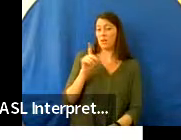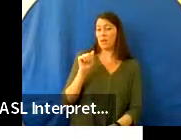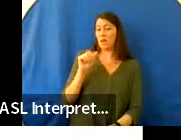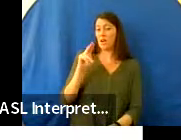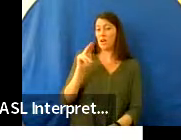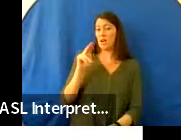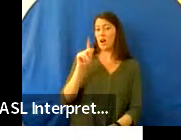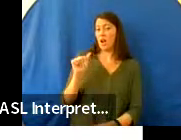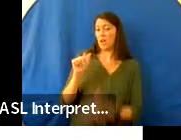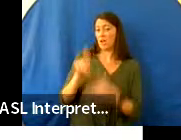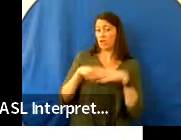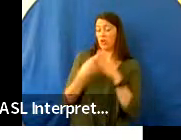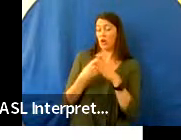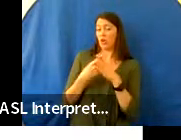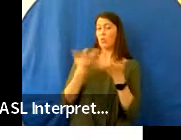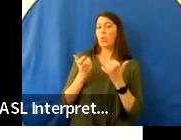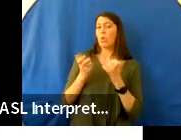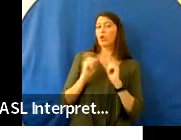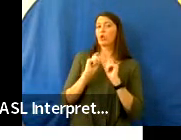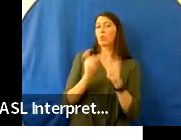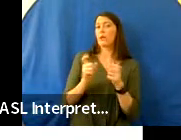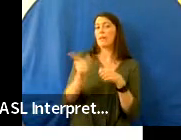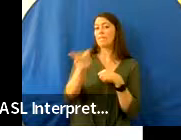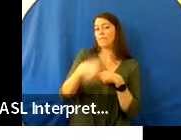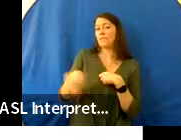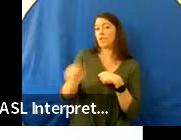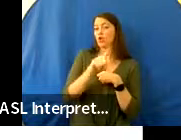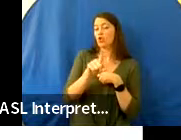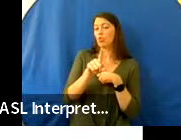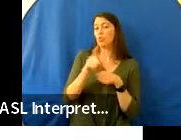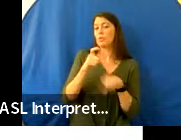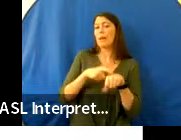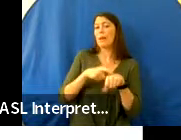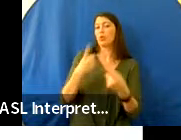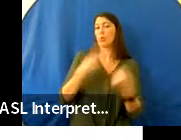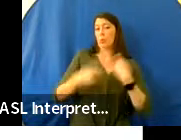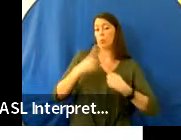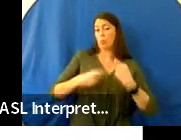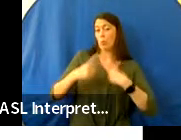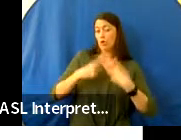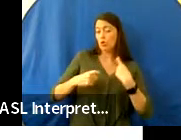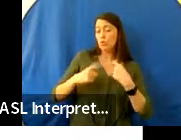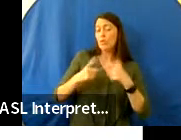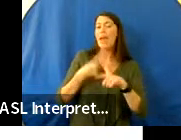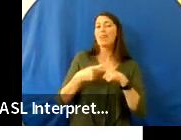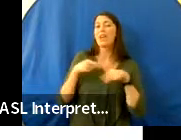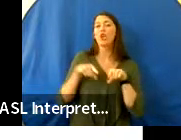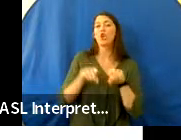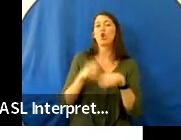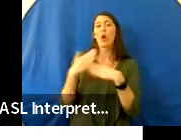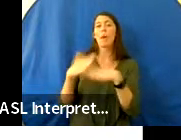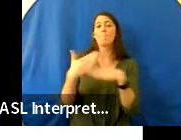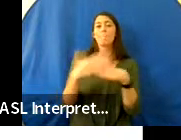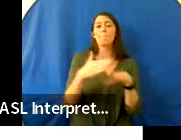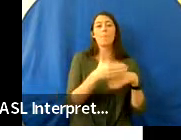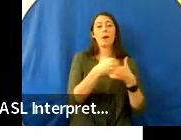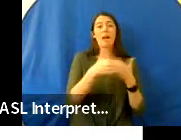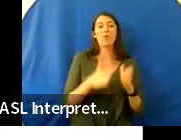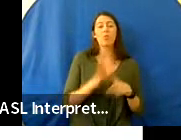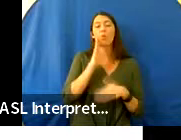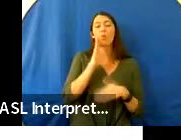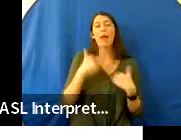give opportunity for you all to ask questions, and then in the breakout, we'll have more time for